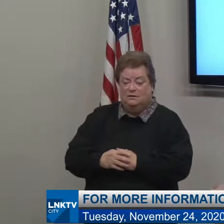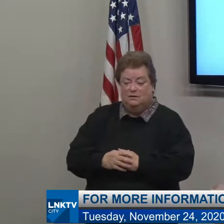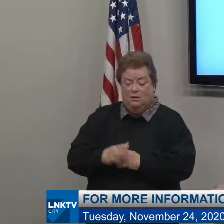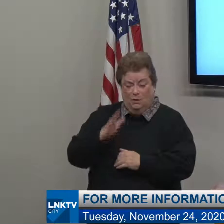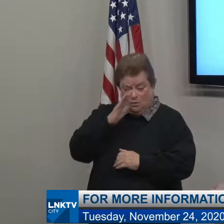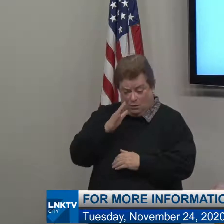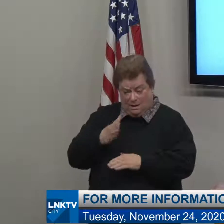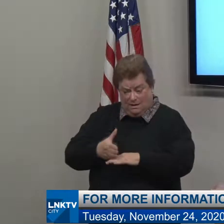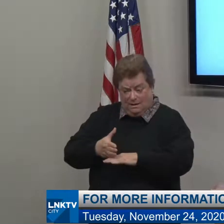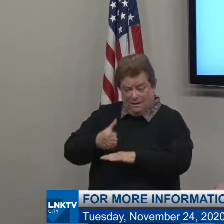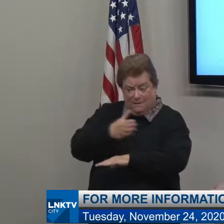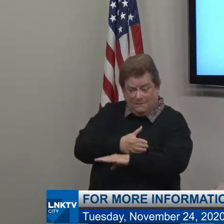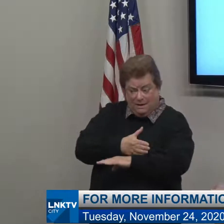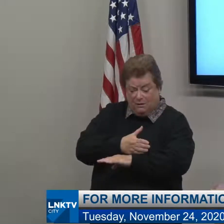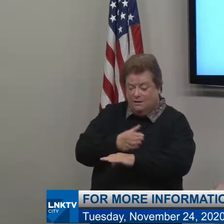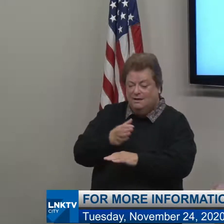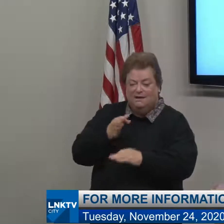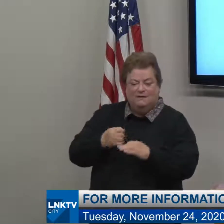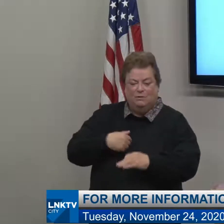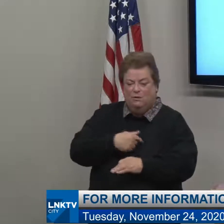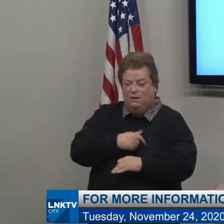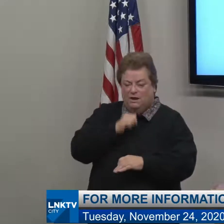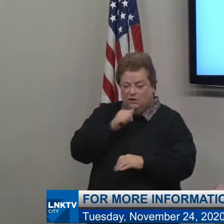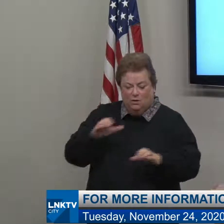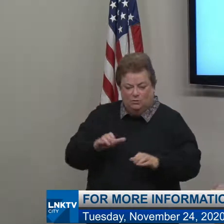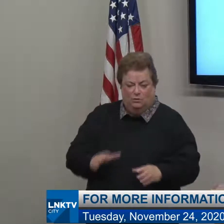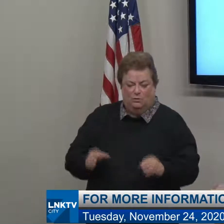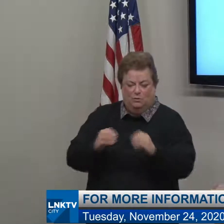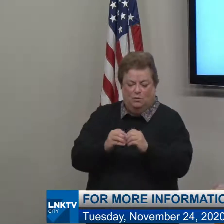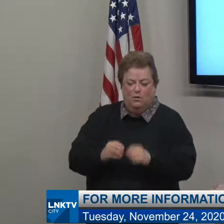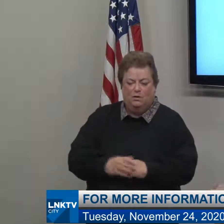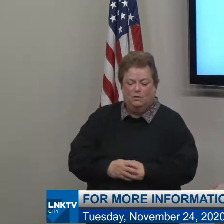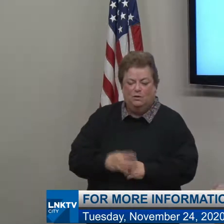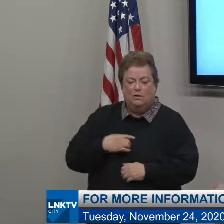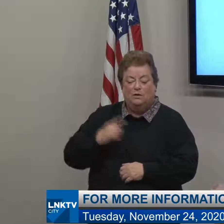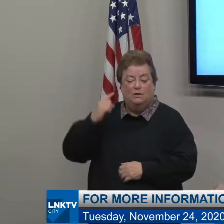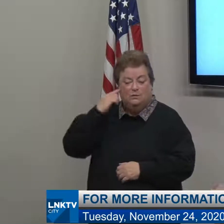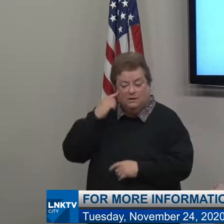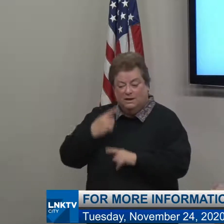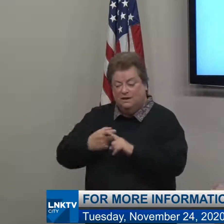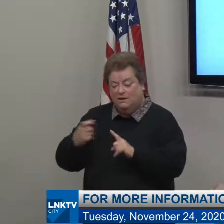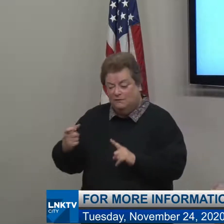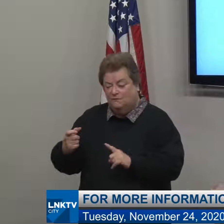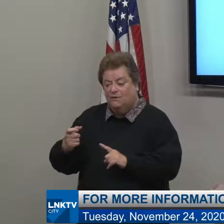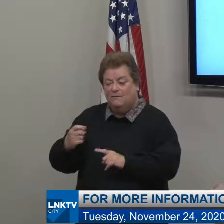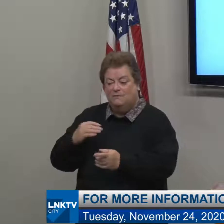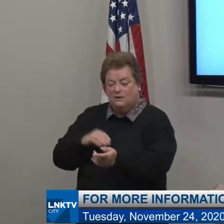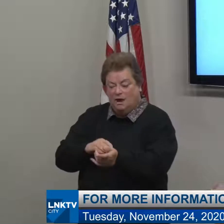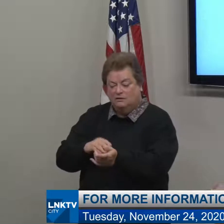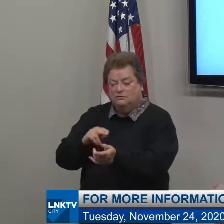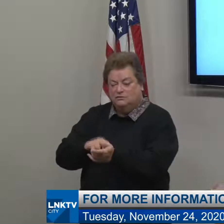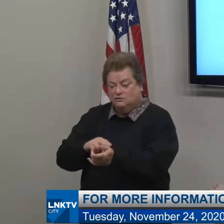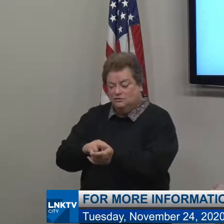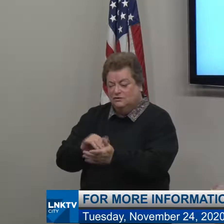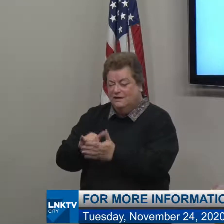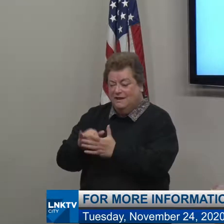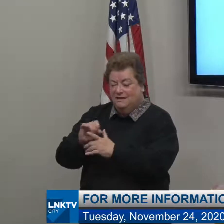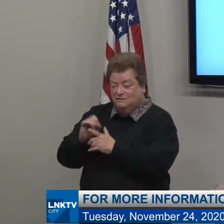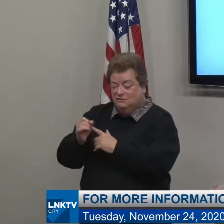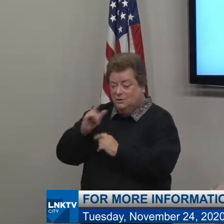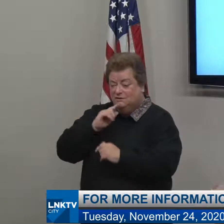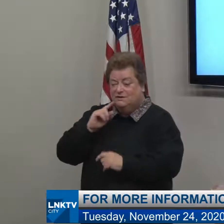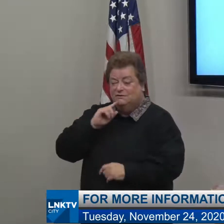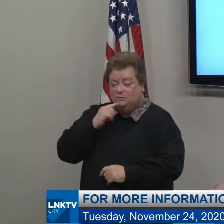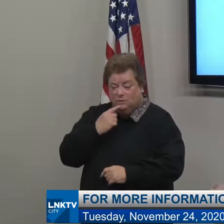better without further action. We hear our healthcare professionals. The situation is critical. They need our